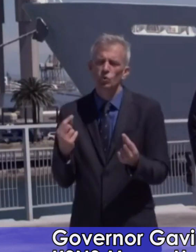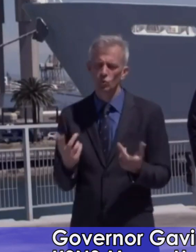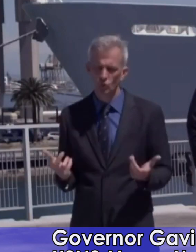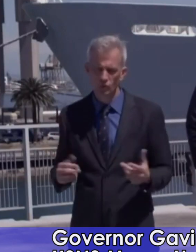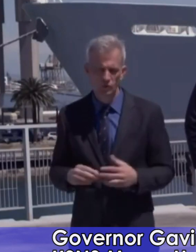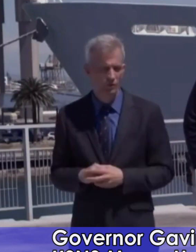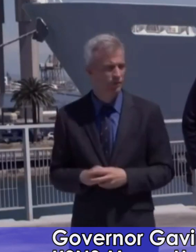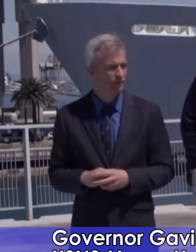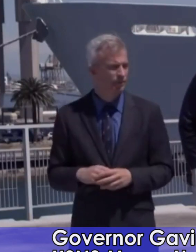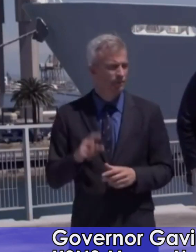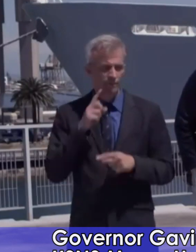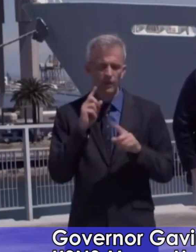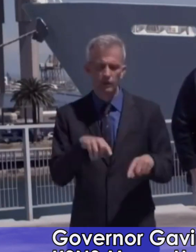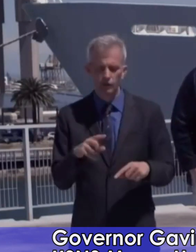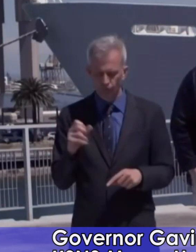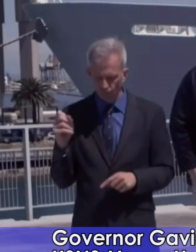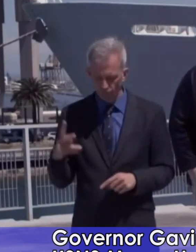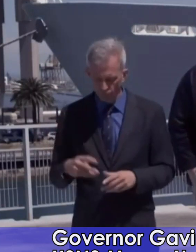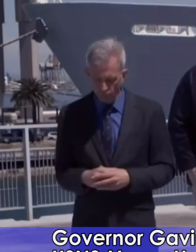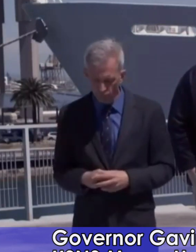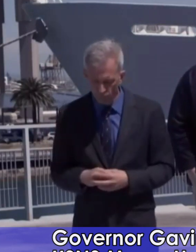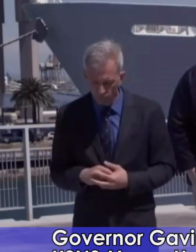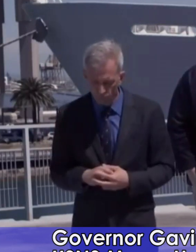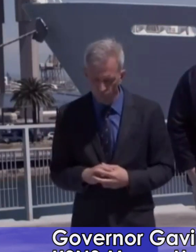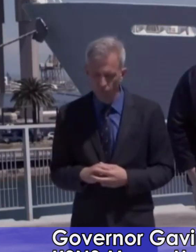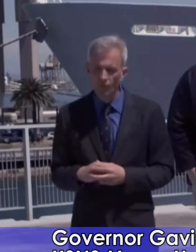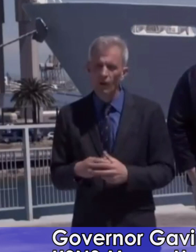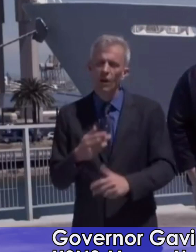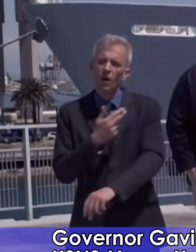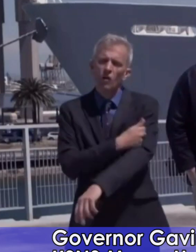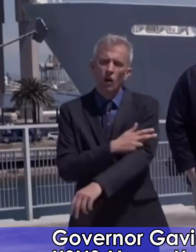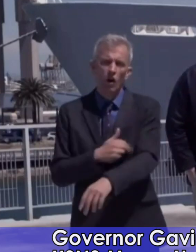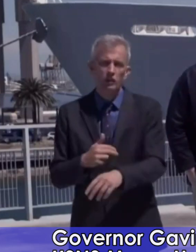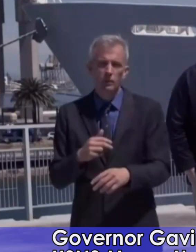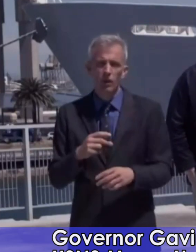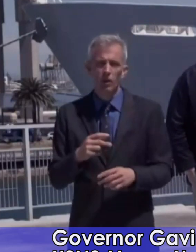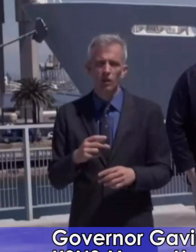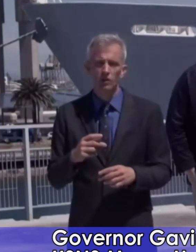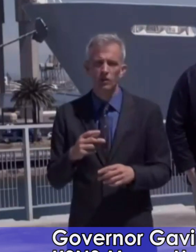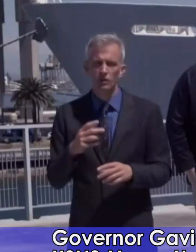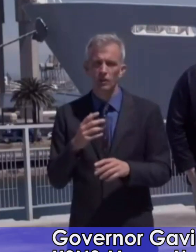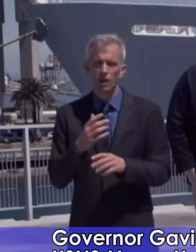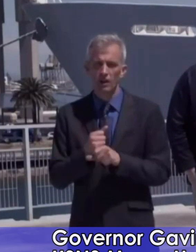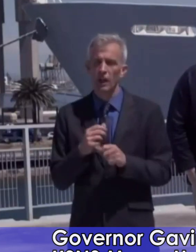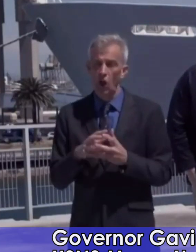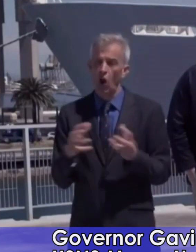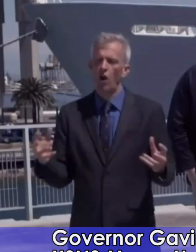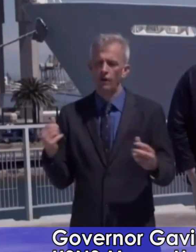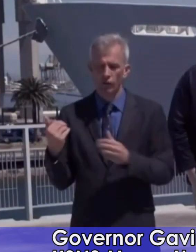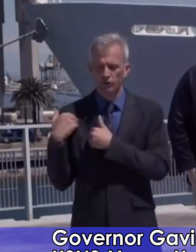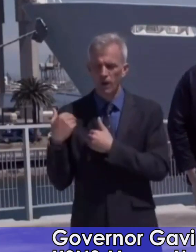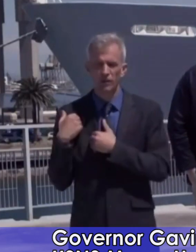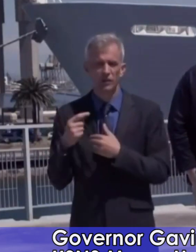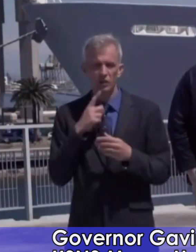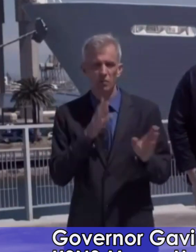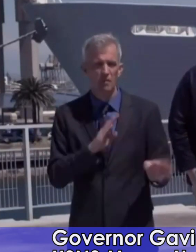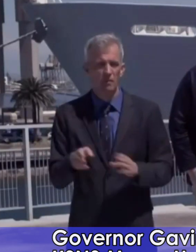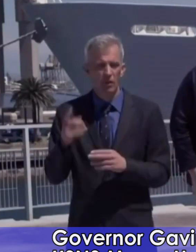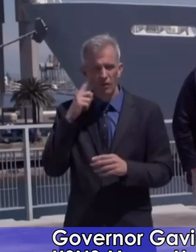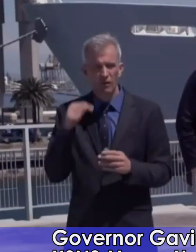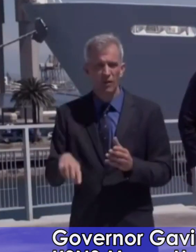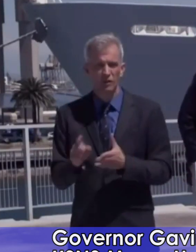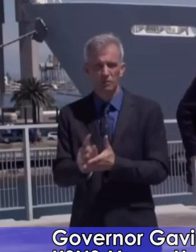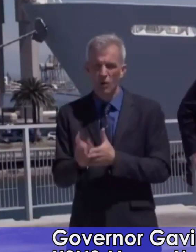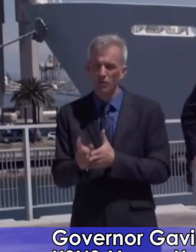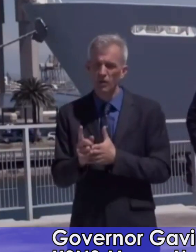Look, the hospitals are bearing a disproportionate responsibility, and that is to prepare for this moment